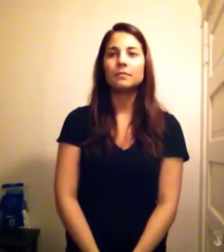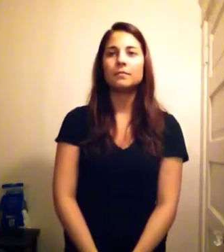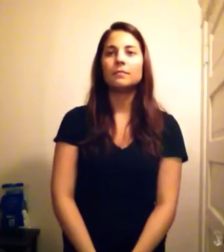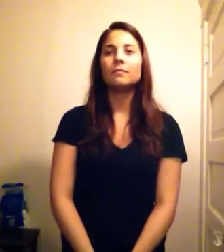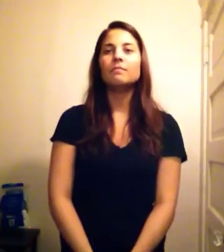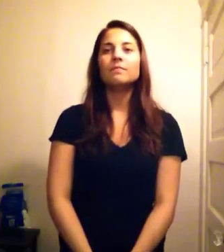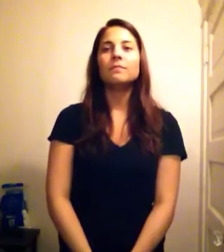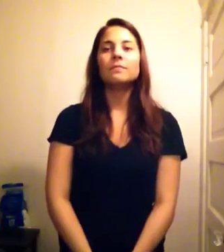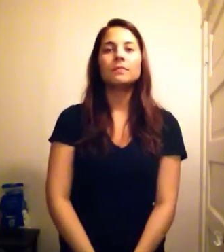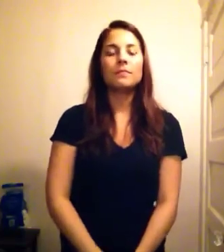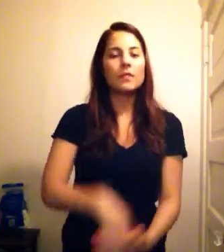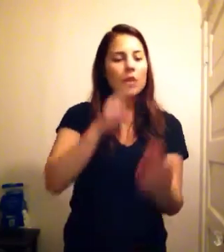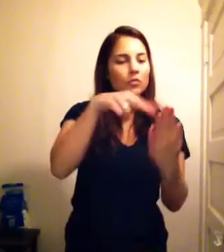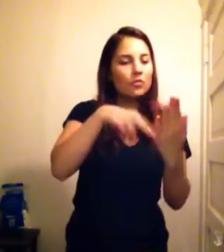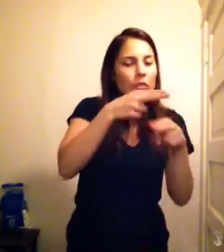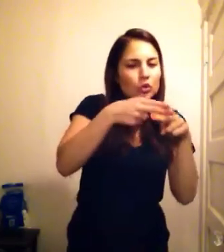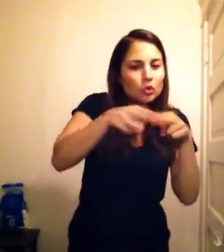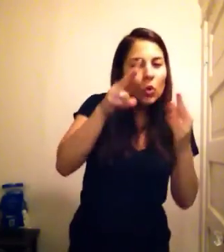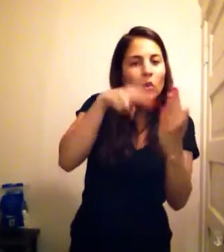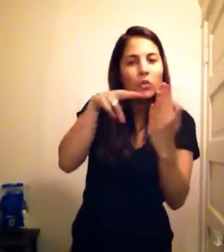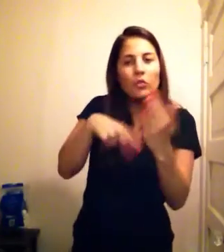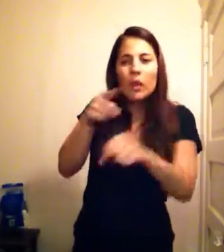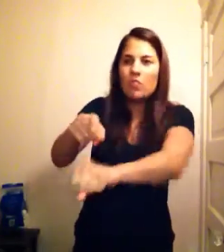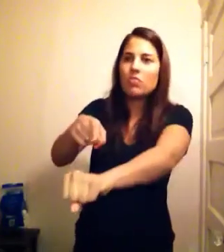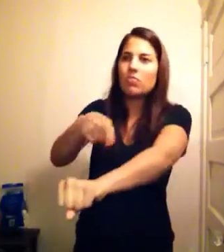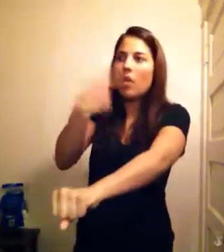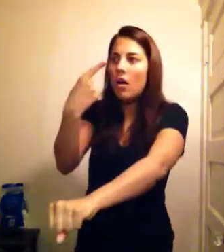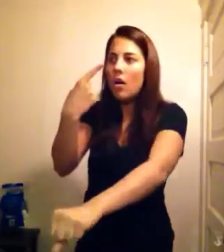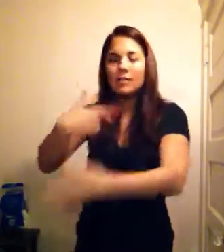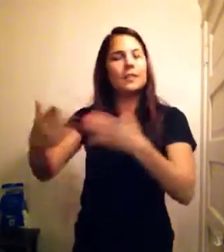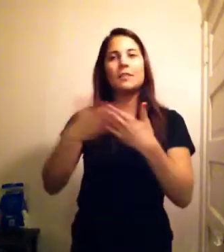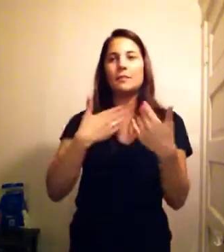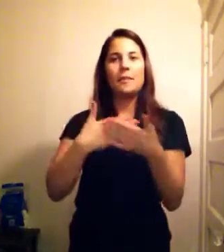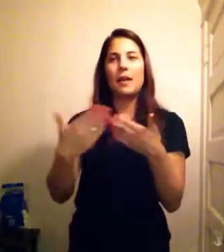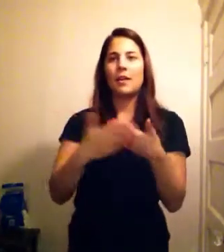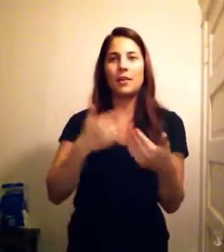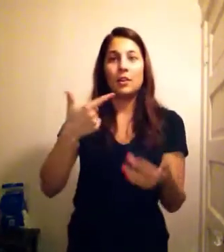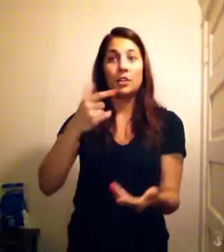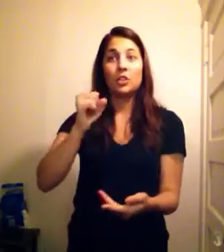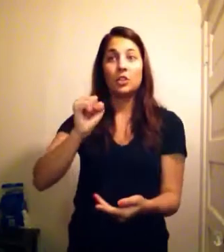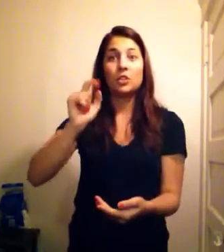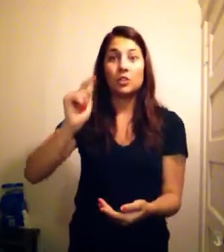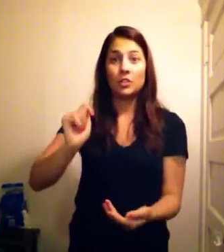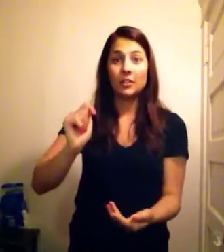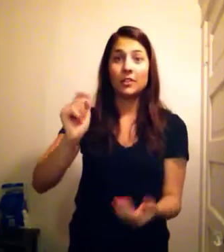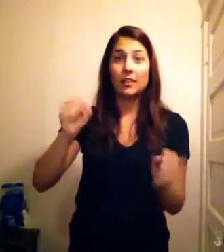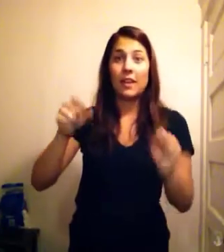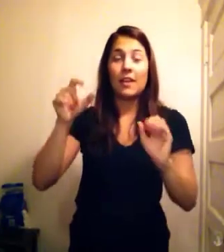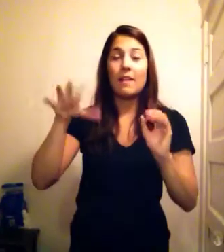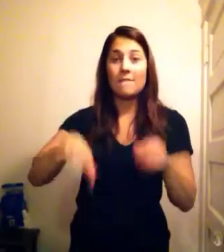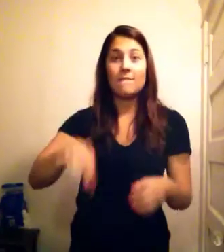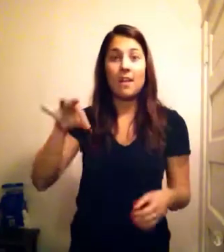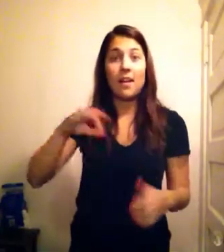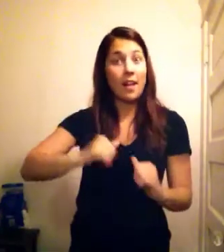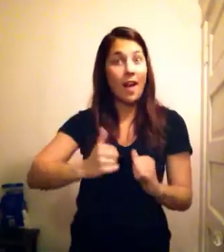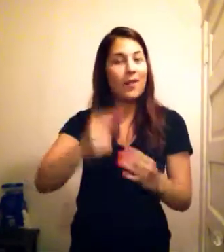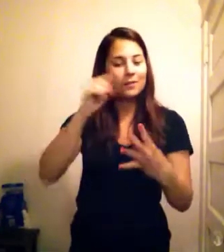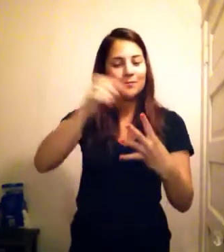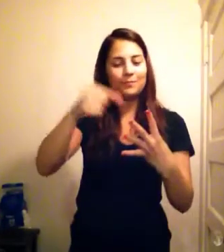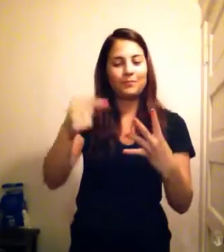chapter in a book, or an entire textbook. The first step in improving your speed when getting the gist is whenever